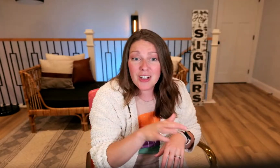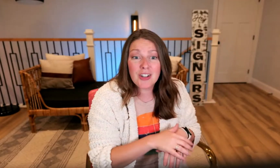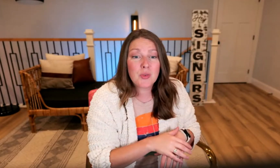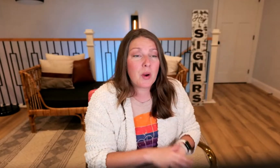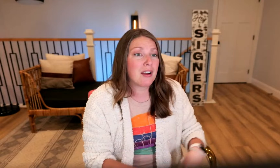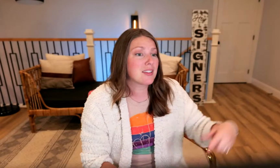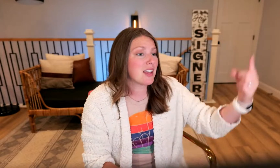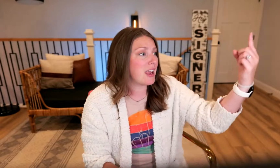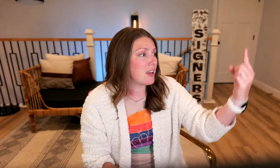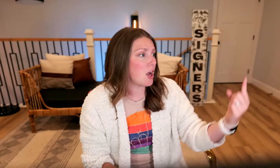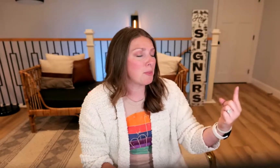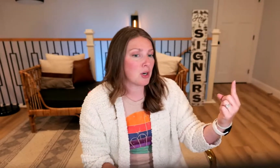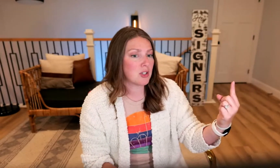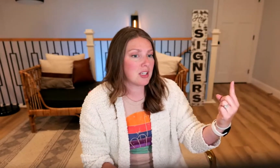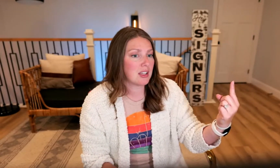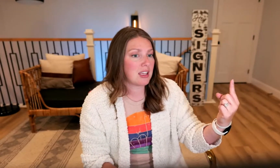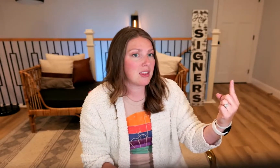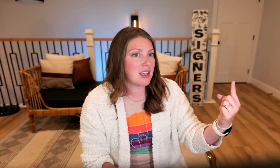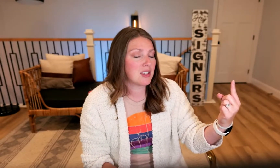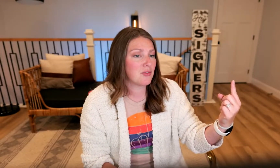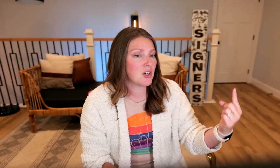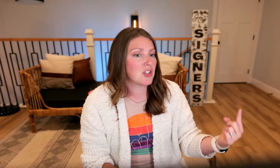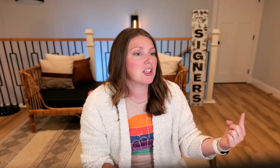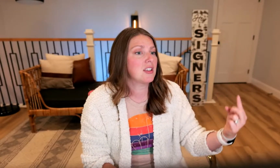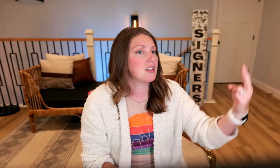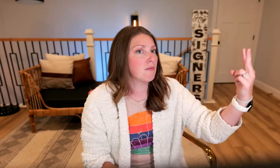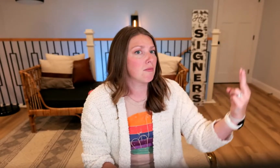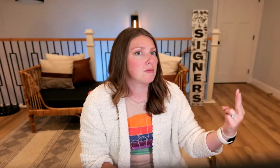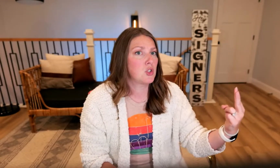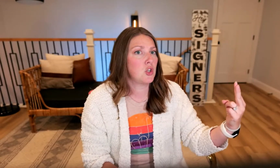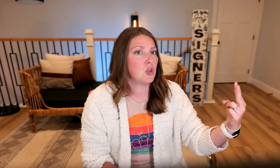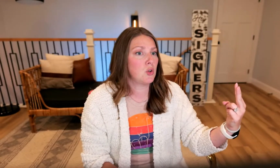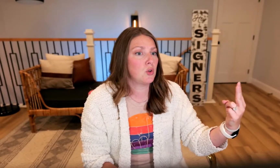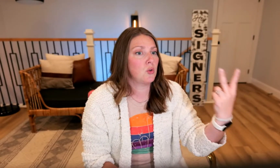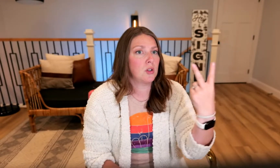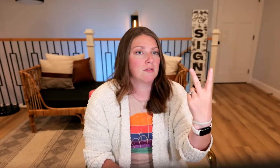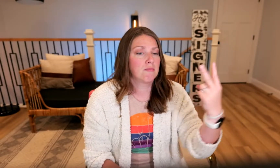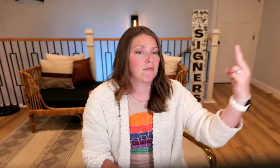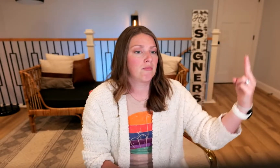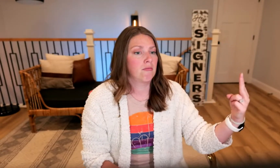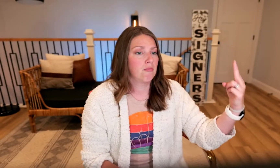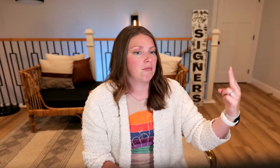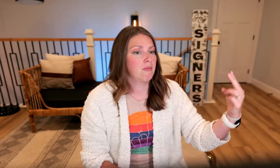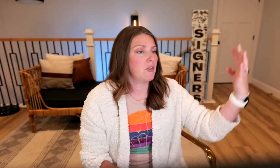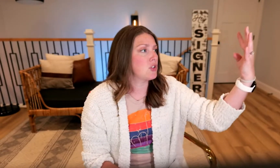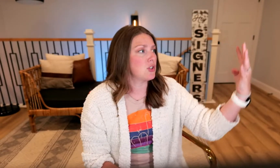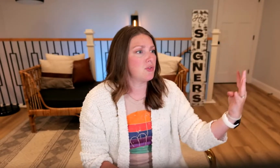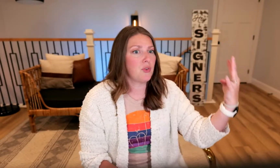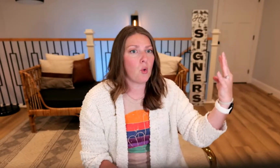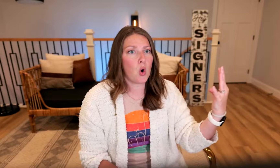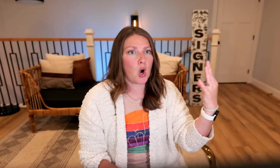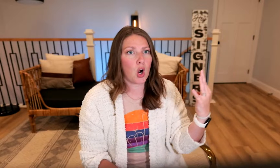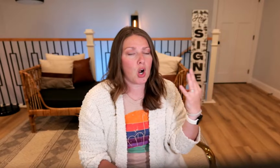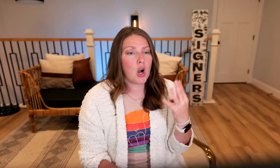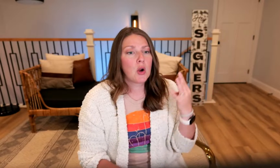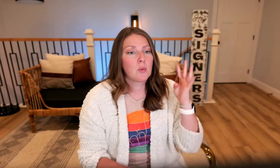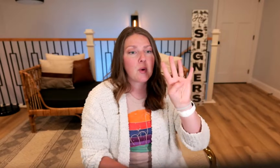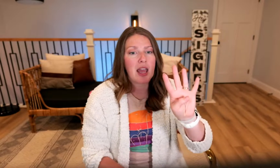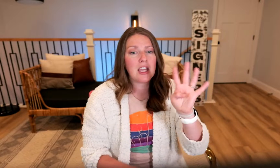Classifiers where it's like a person like this versus 2 versus 4, right? You